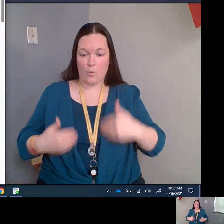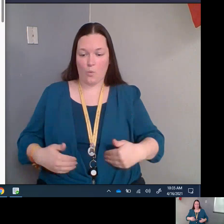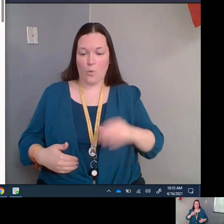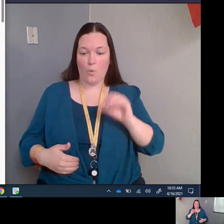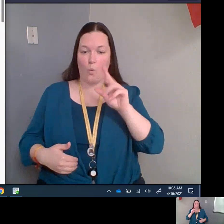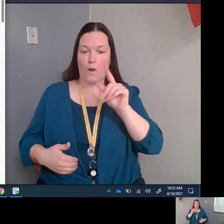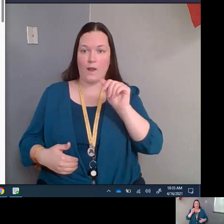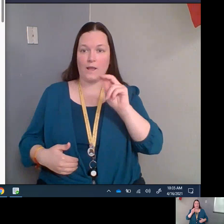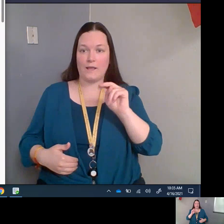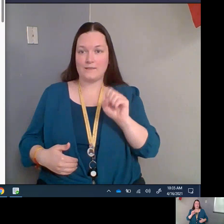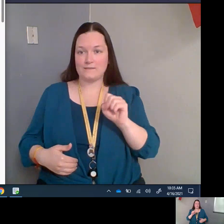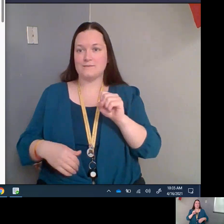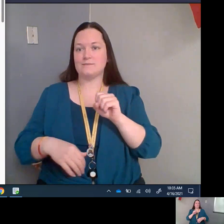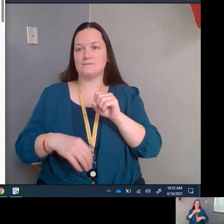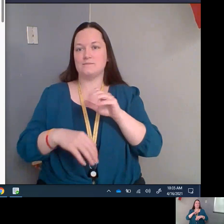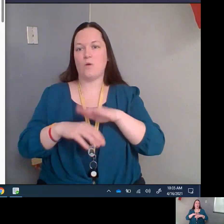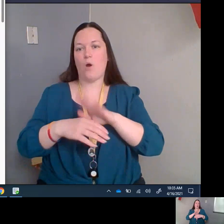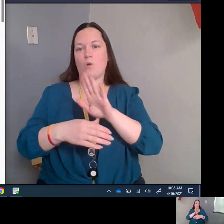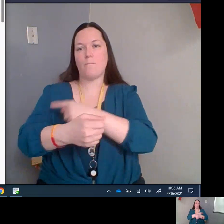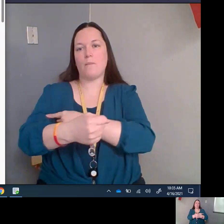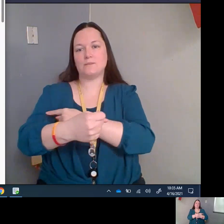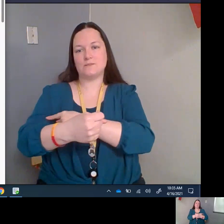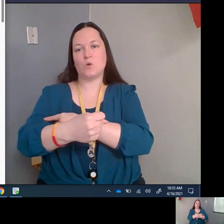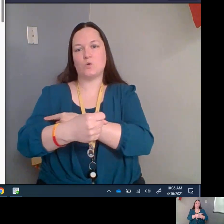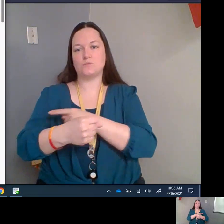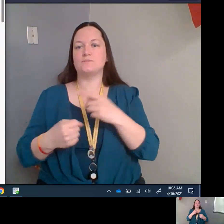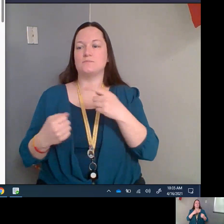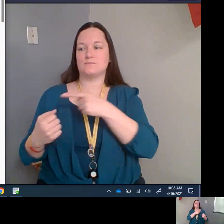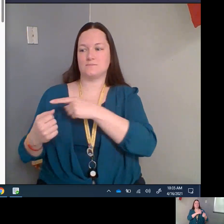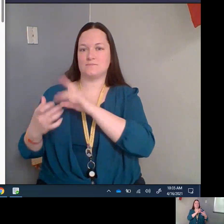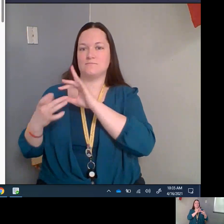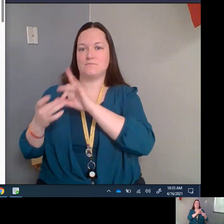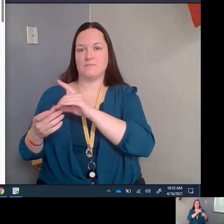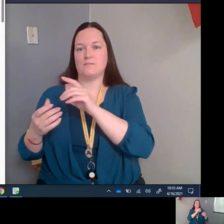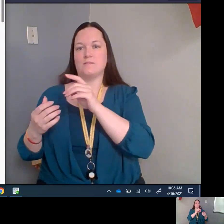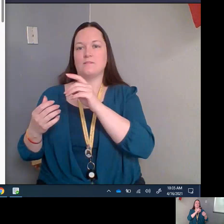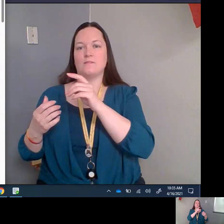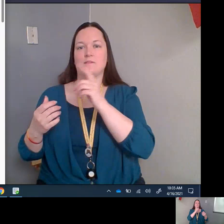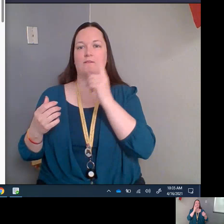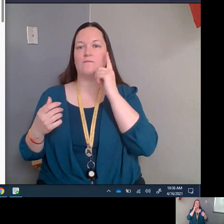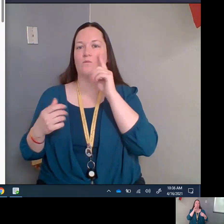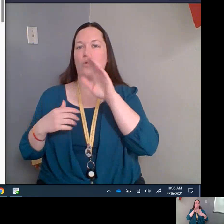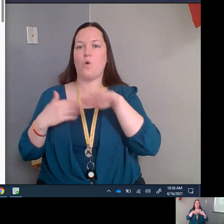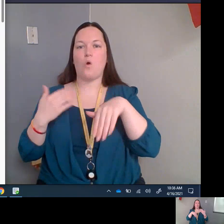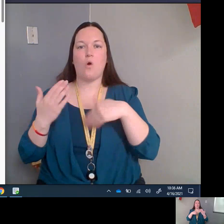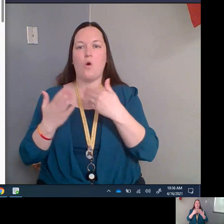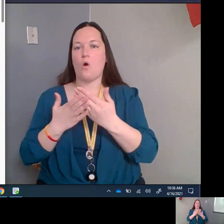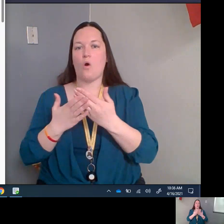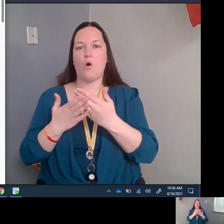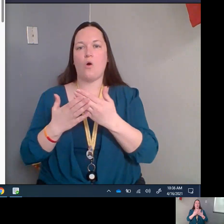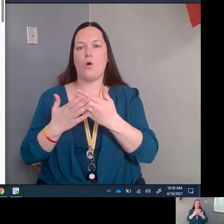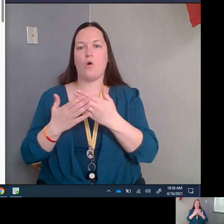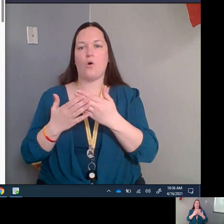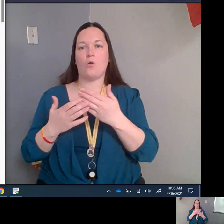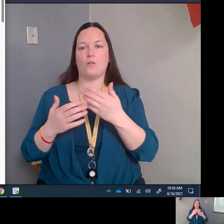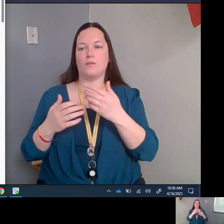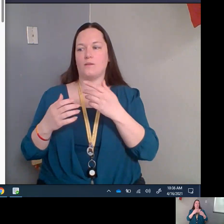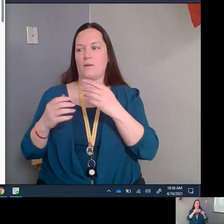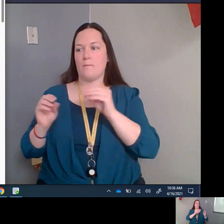muscles. The somatic system is also responsible for nearly all voluntary muscle movements, as well as